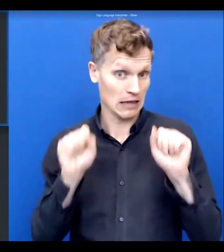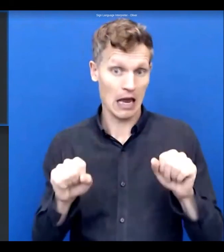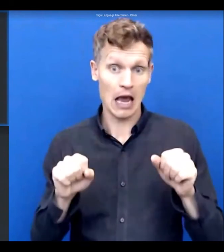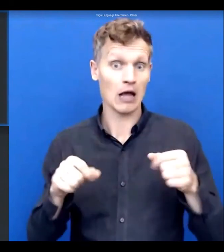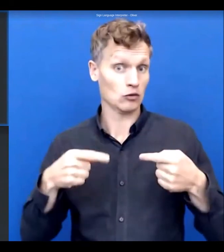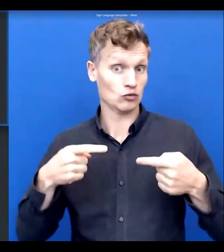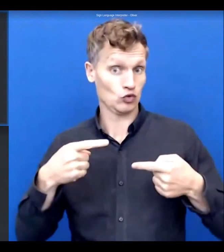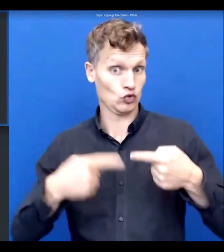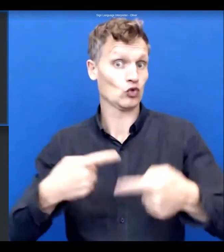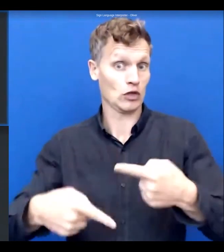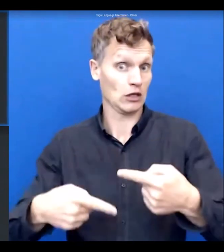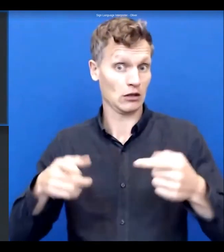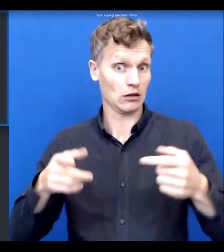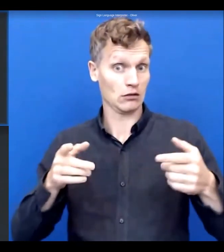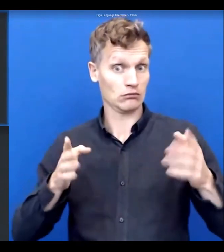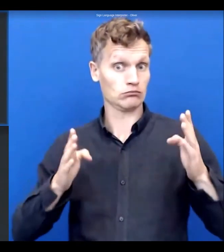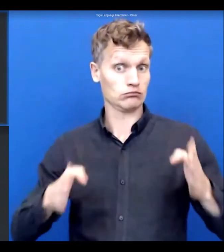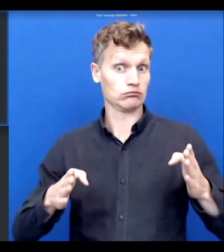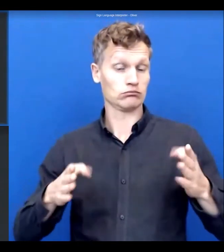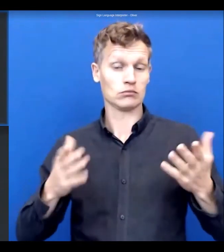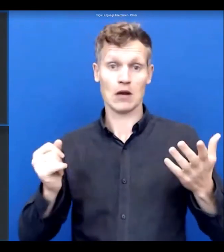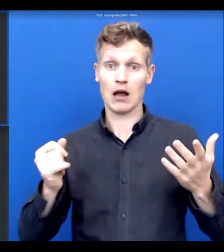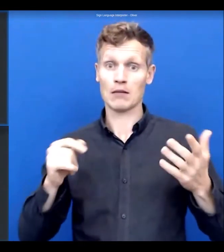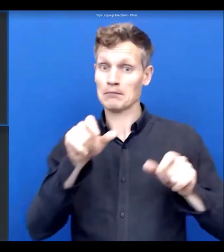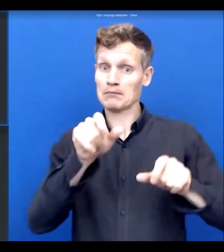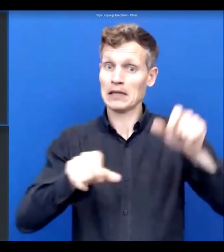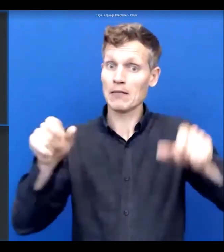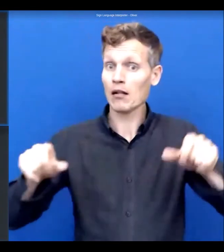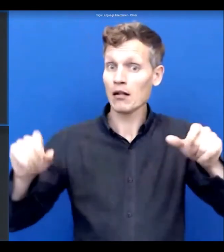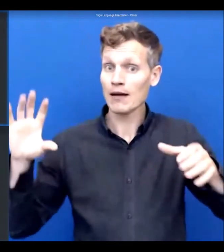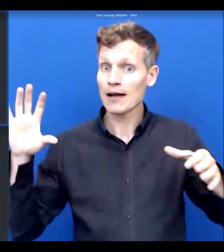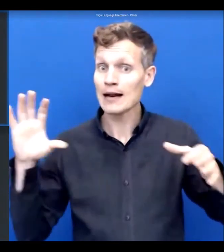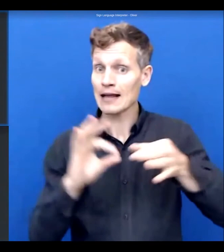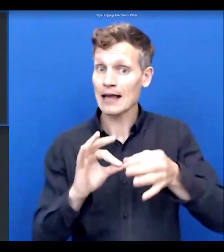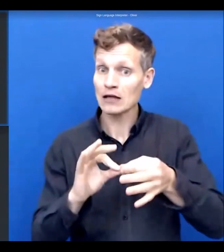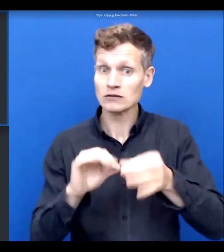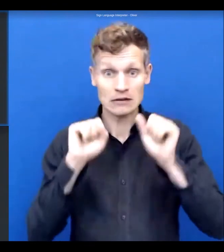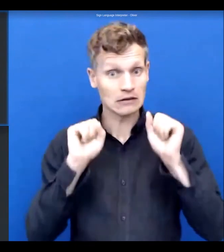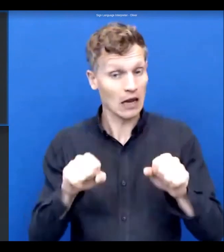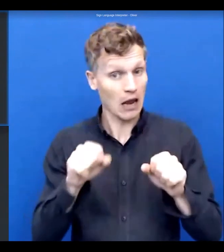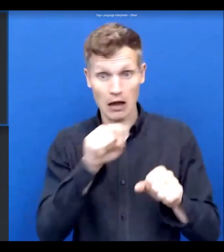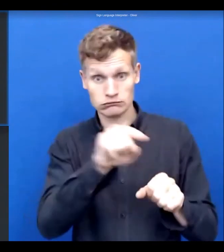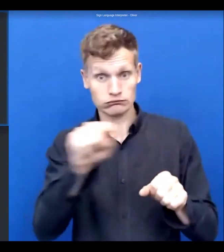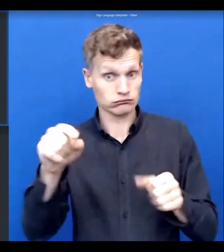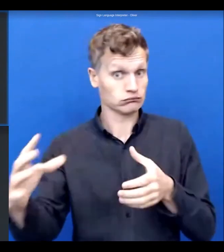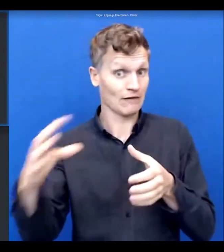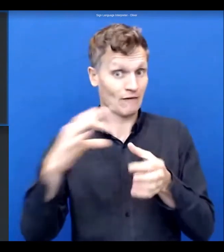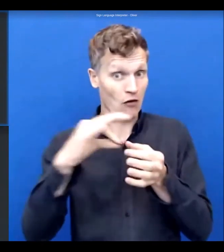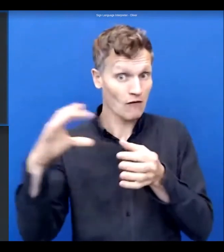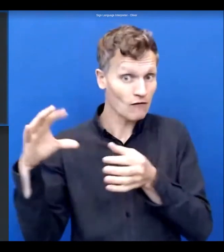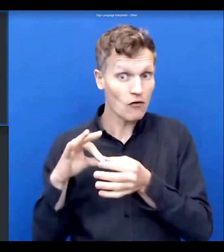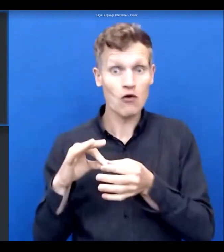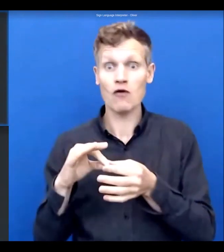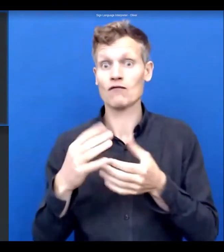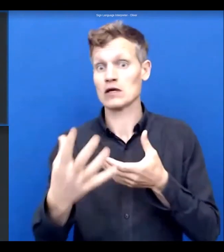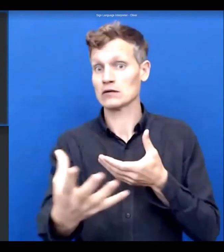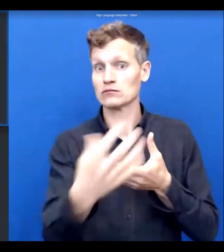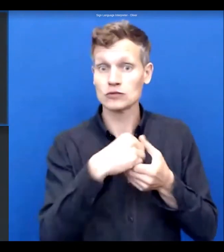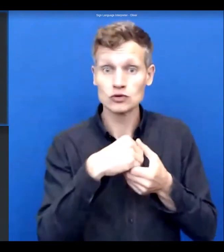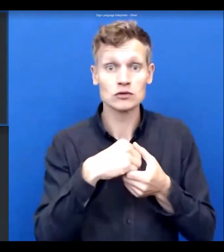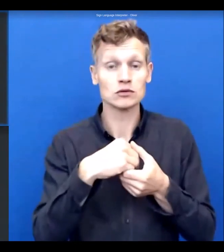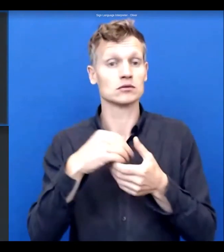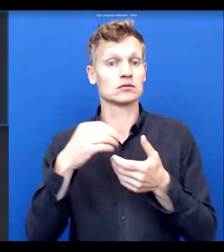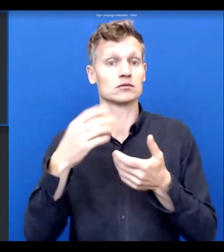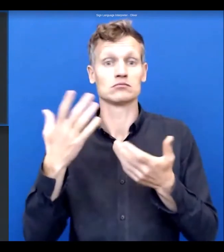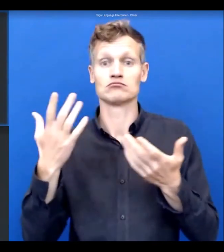where communities engagement, I think, is very important to co-create new experience in physical